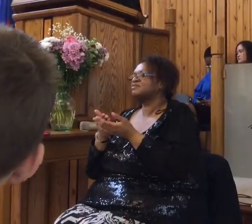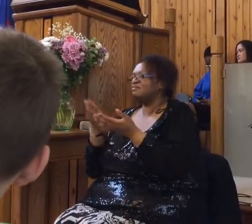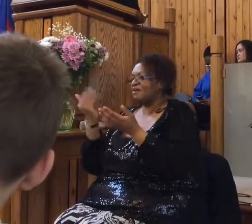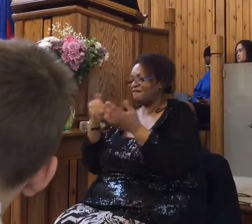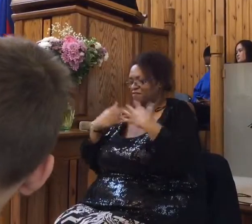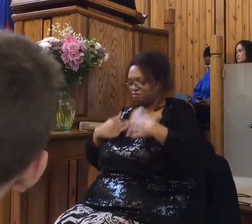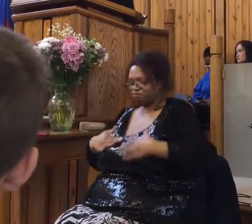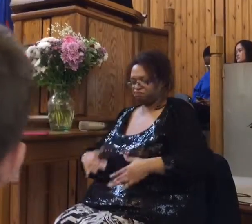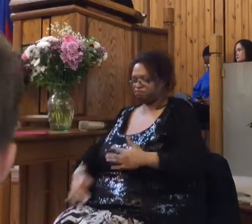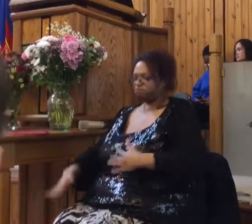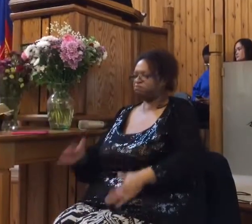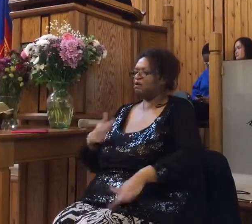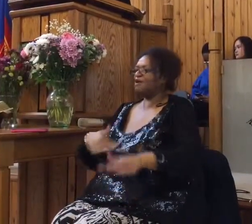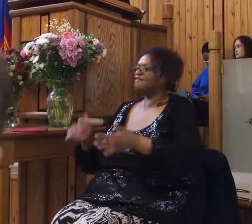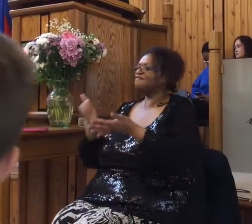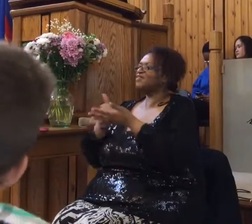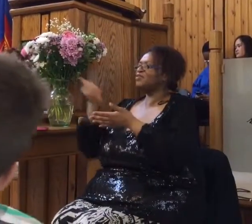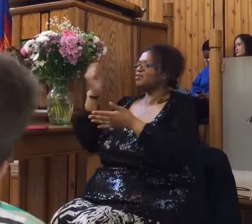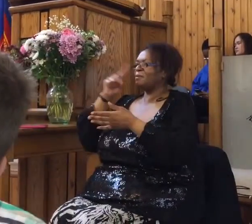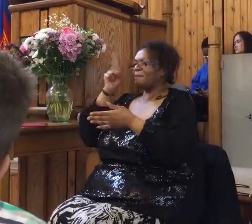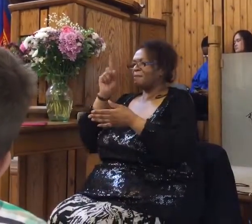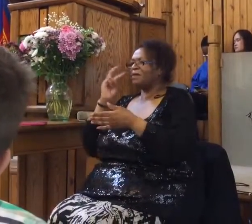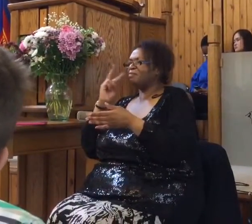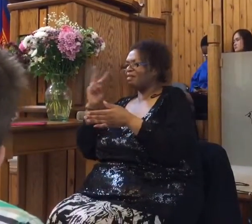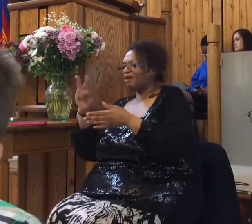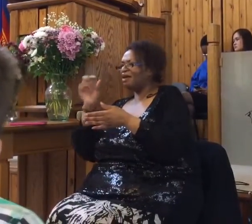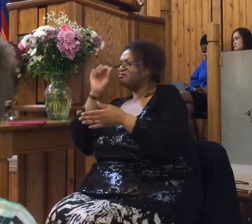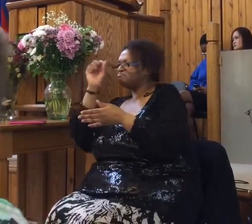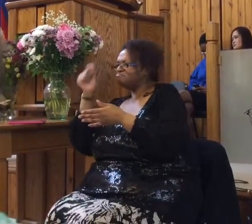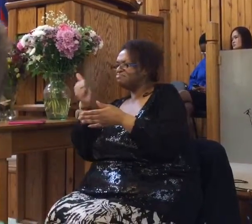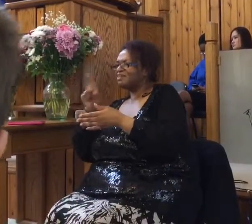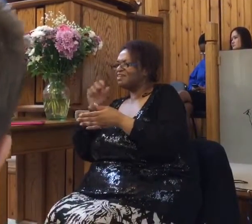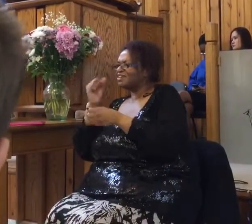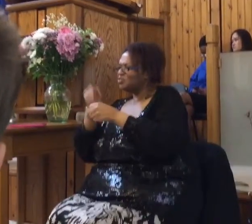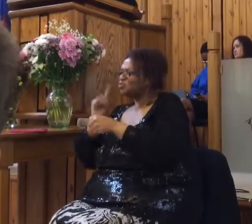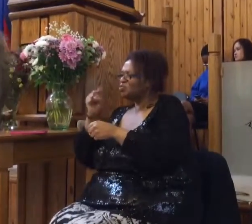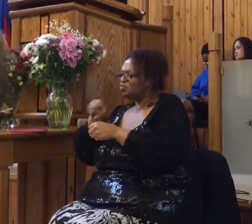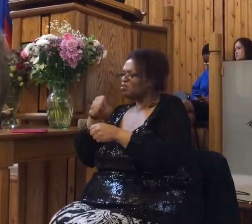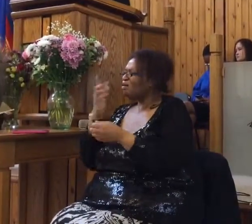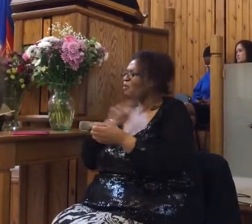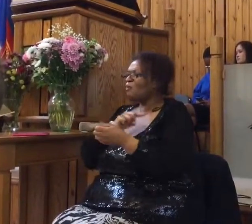conduct, people will start asking questions, why you do this and why you don't do this?